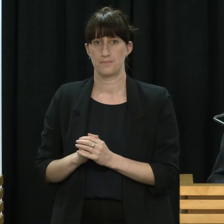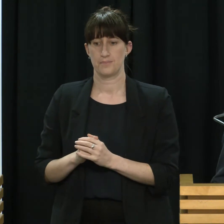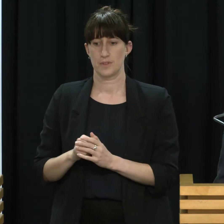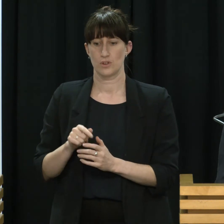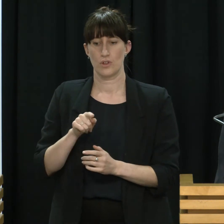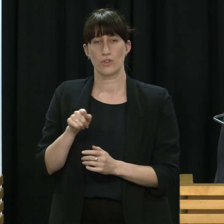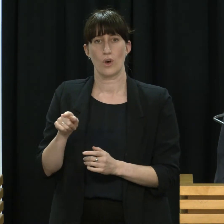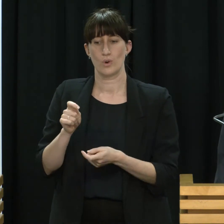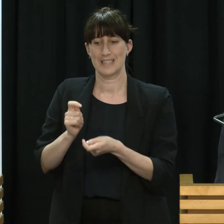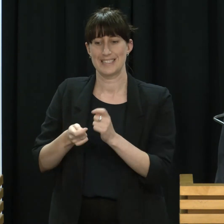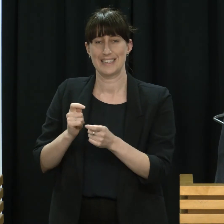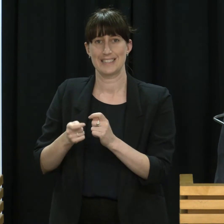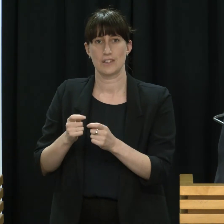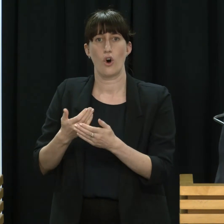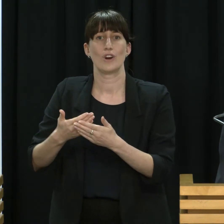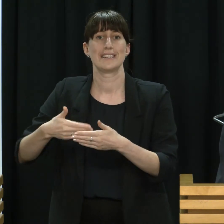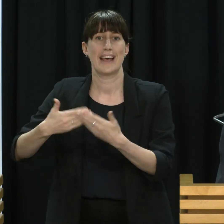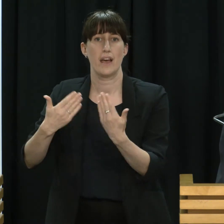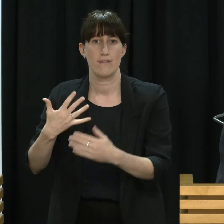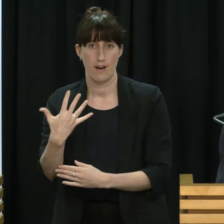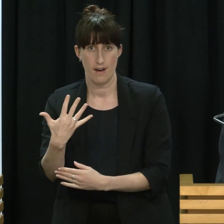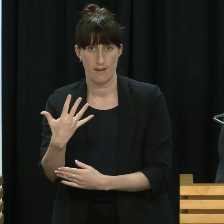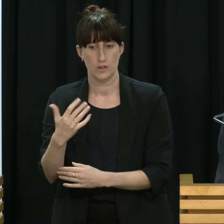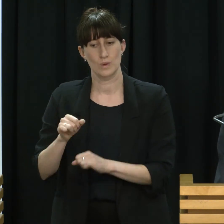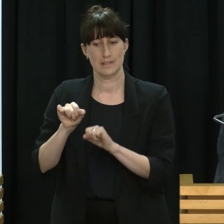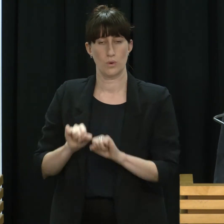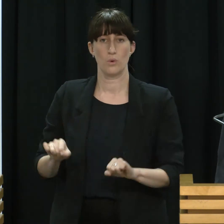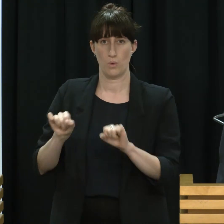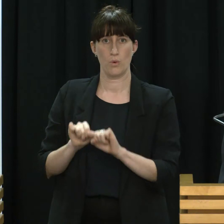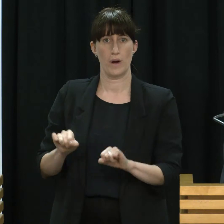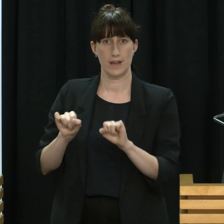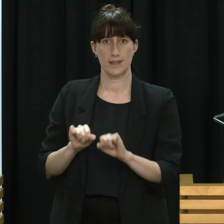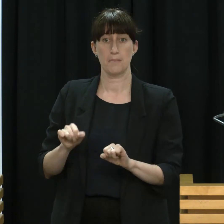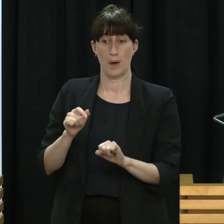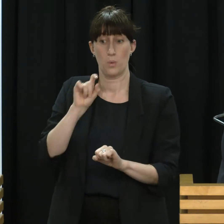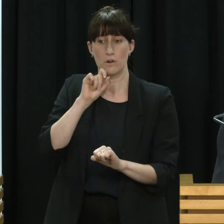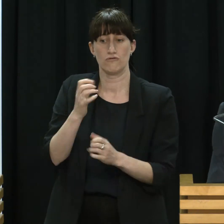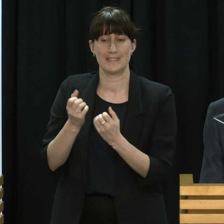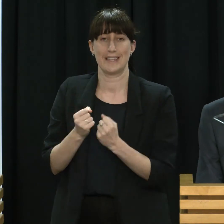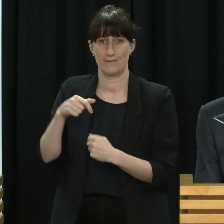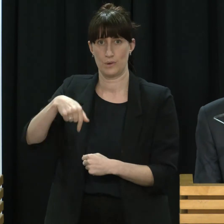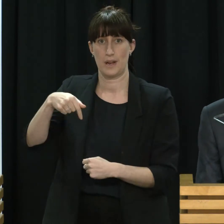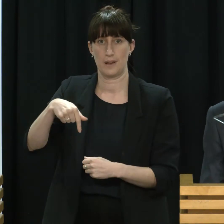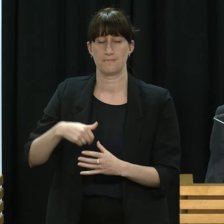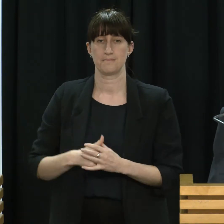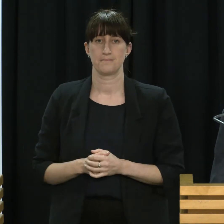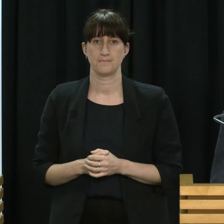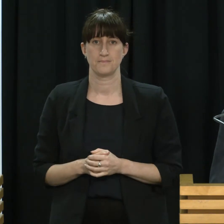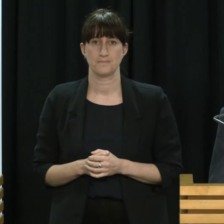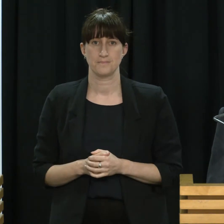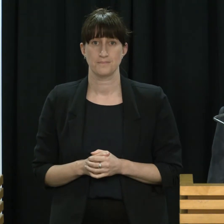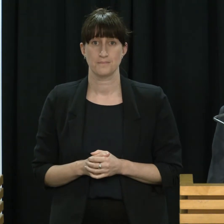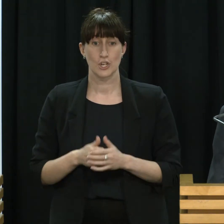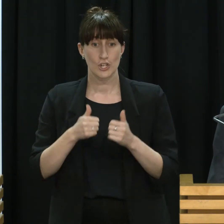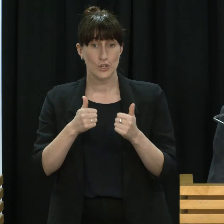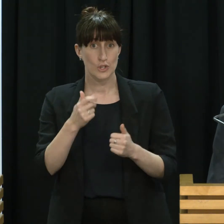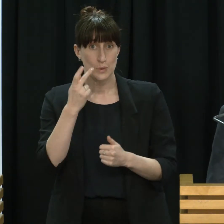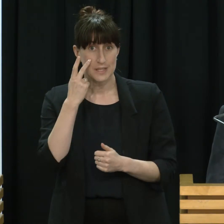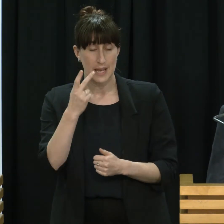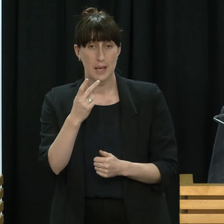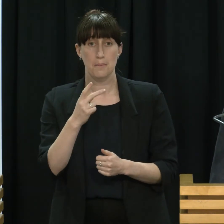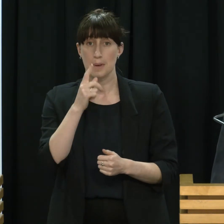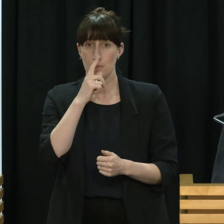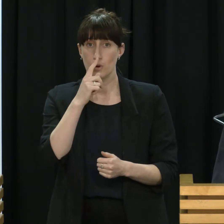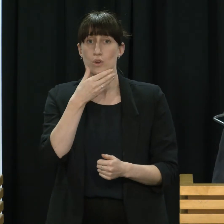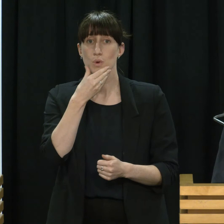they were tested at that day 5, but those will come through as the day passes. It's good to see increased use of the app today, with more